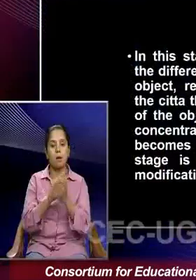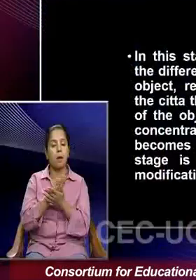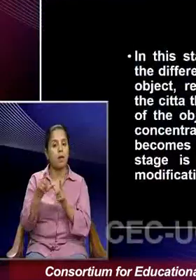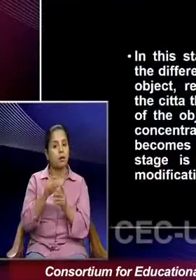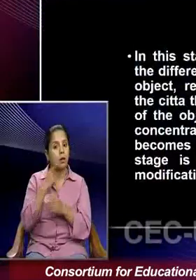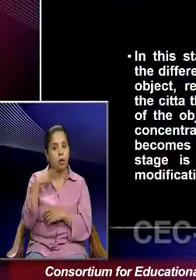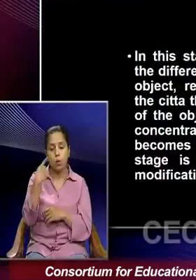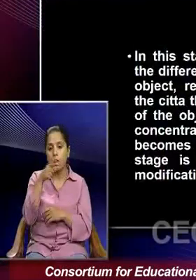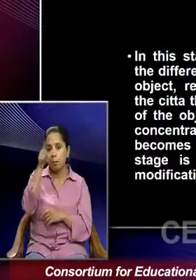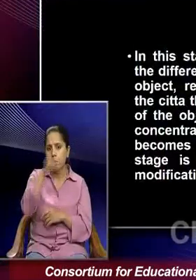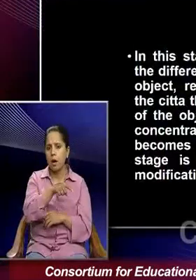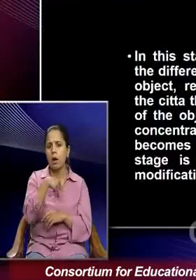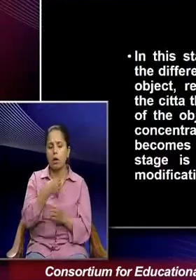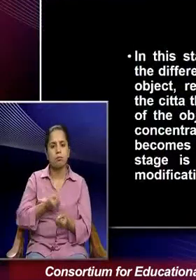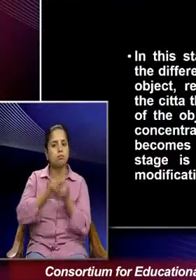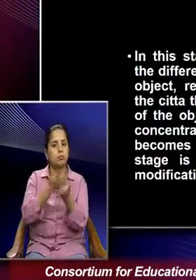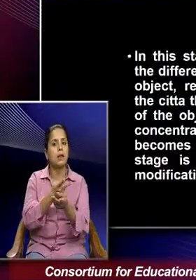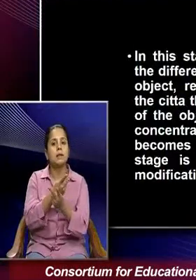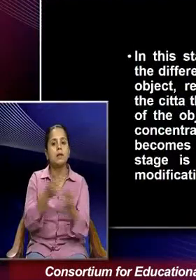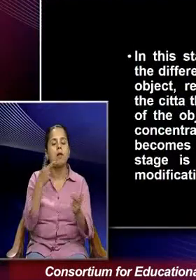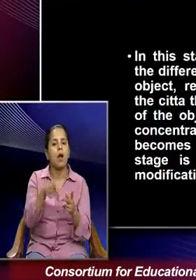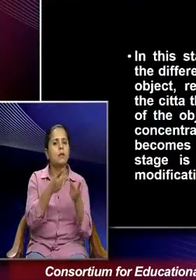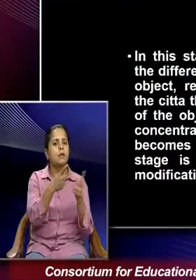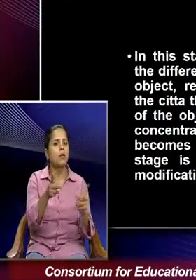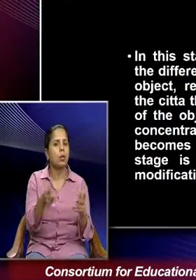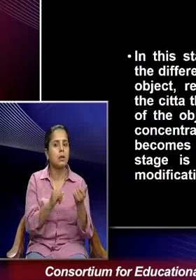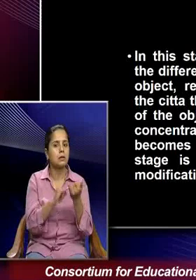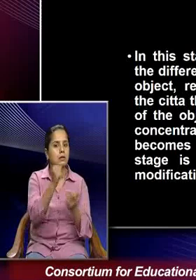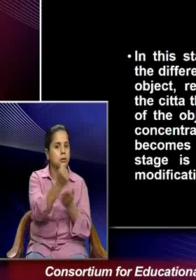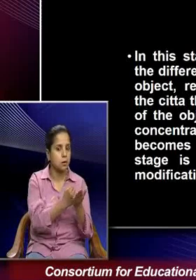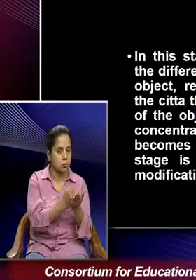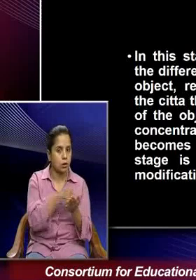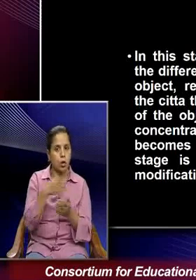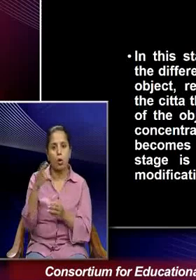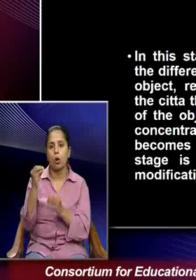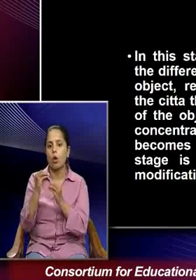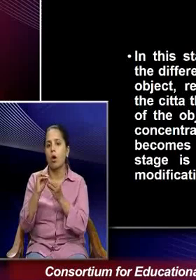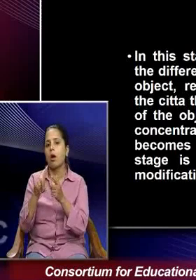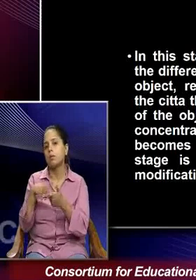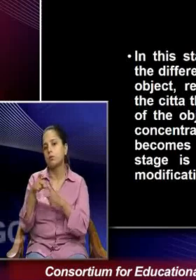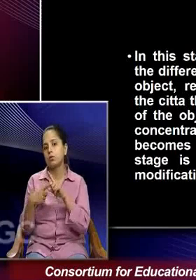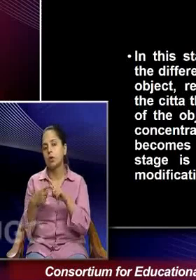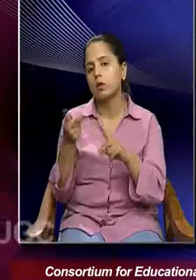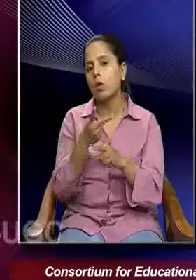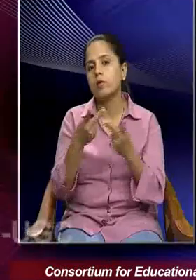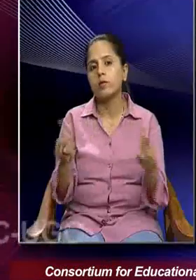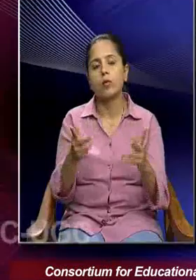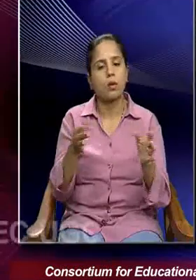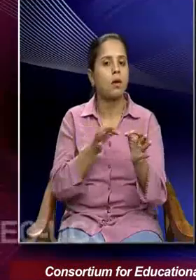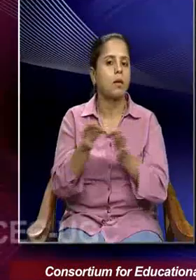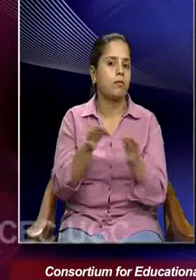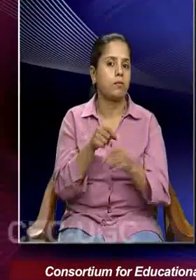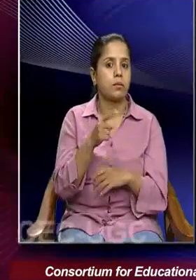aspirant negates the difference between the subject and the object and realizes